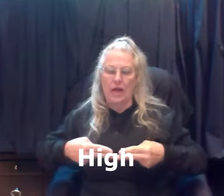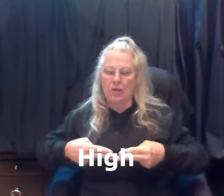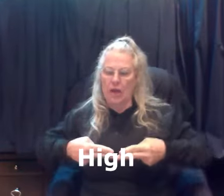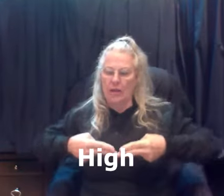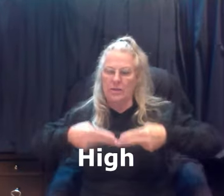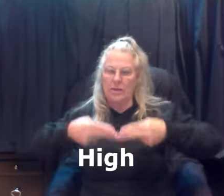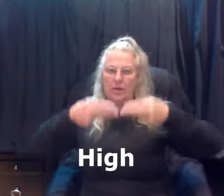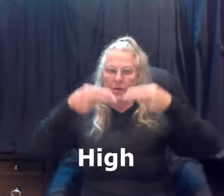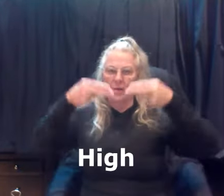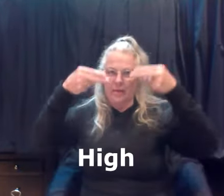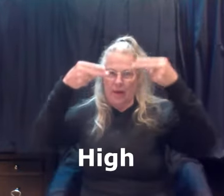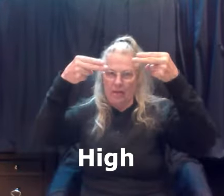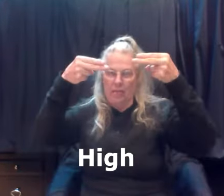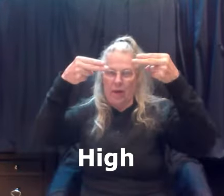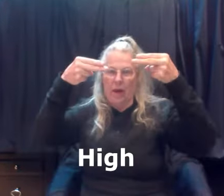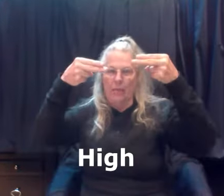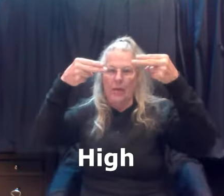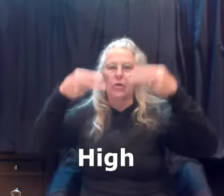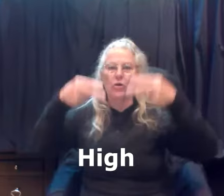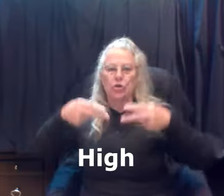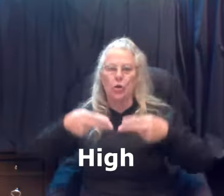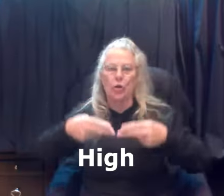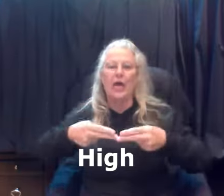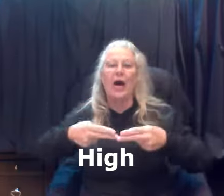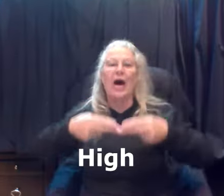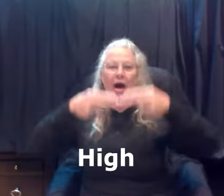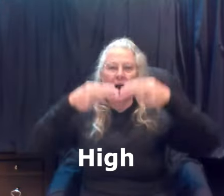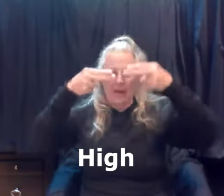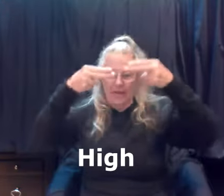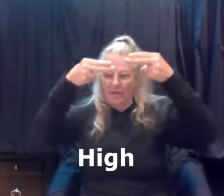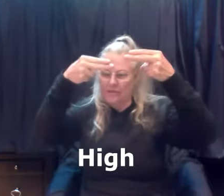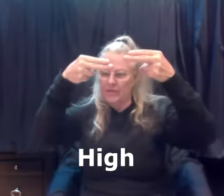hands. Take them up. You're showing the height of something.